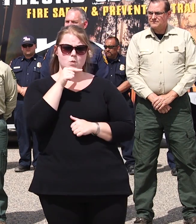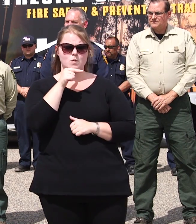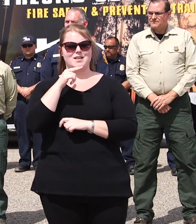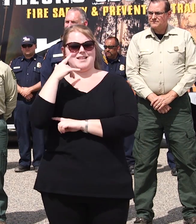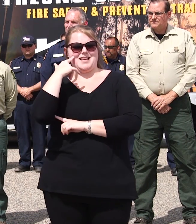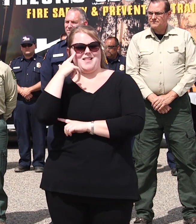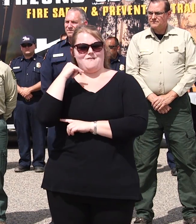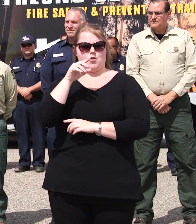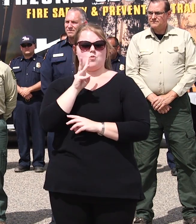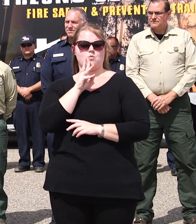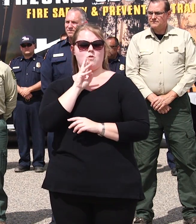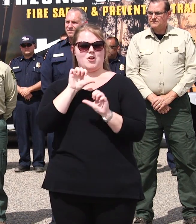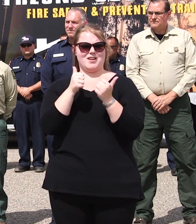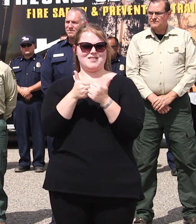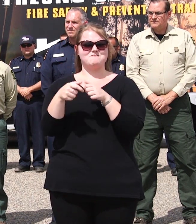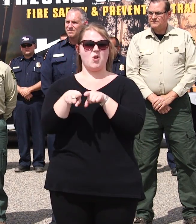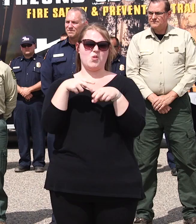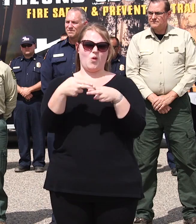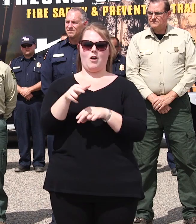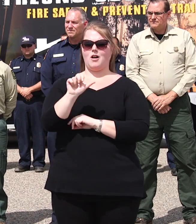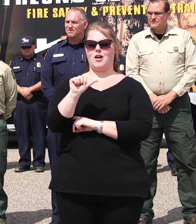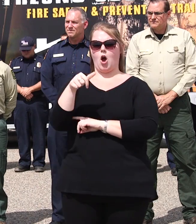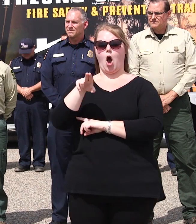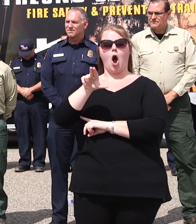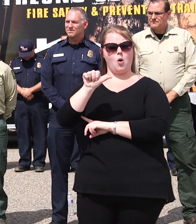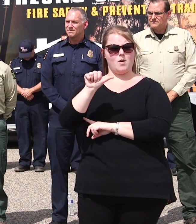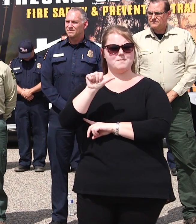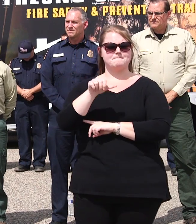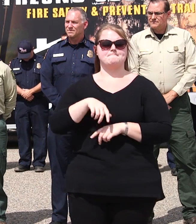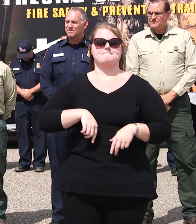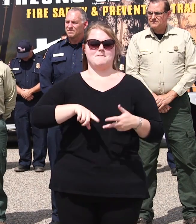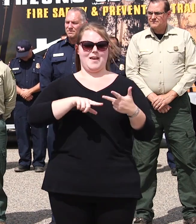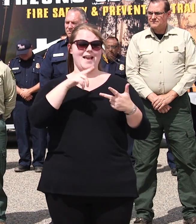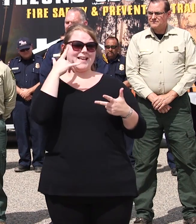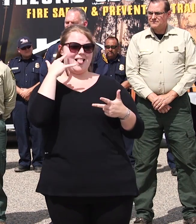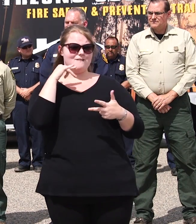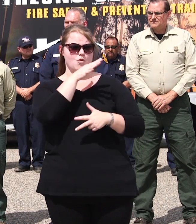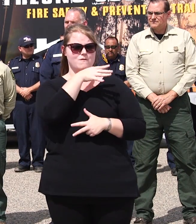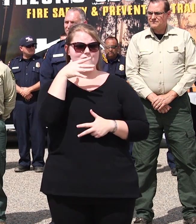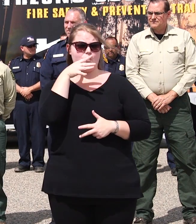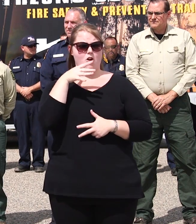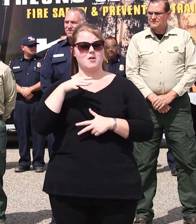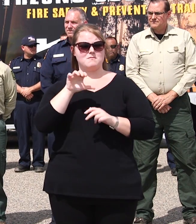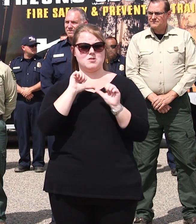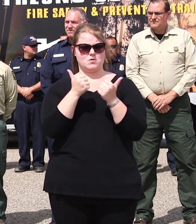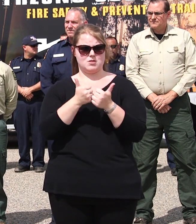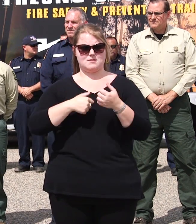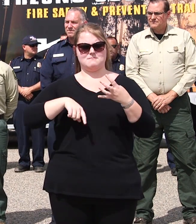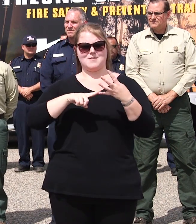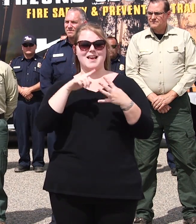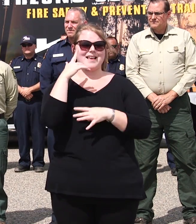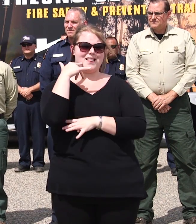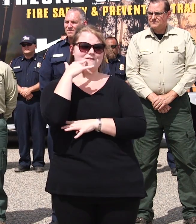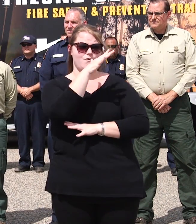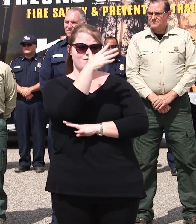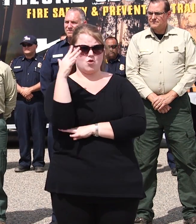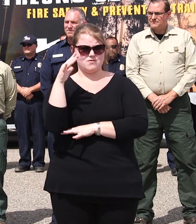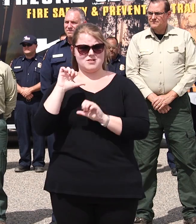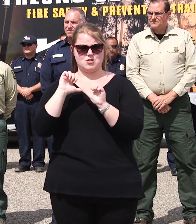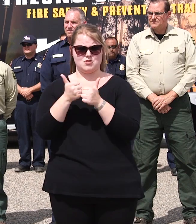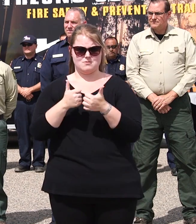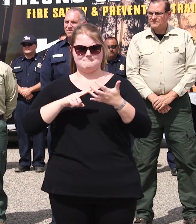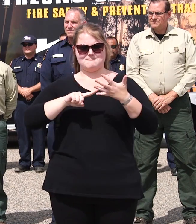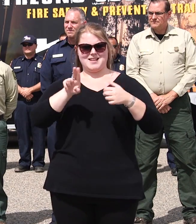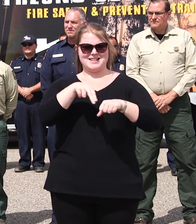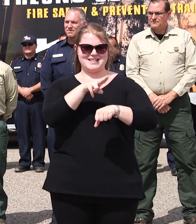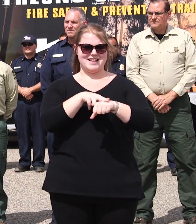Water Agencies, also known as ACWA, the California Farm Bureau Federation, the California Forestry Association, and the Nature Conservancy